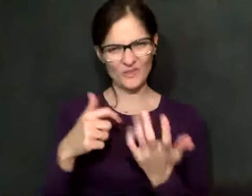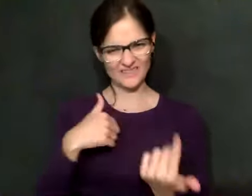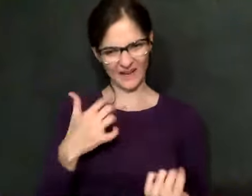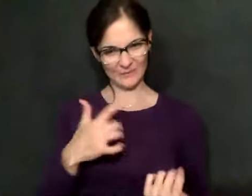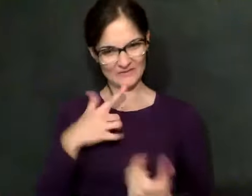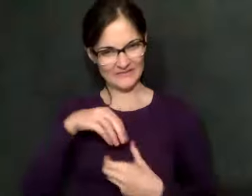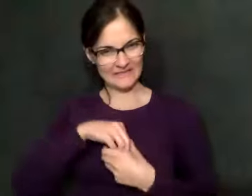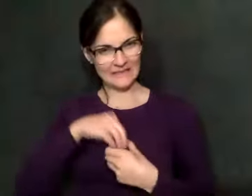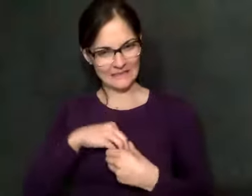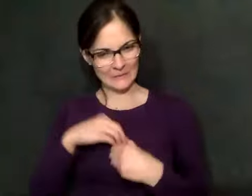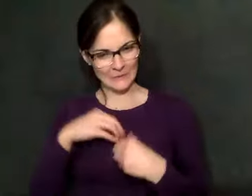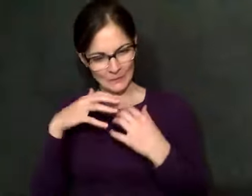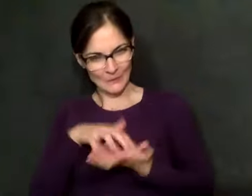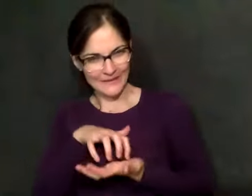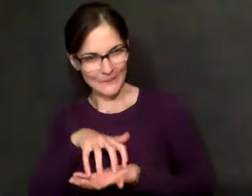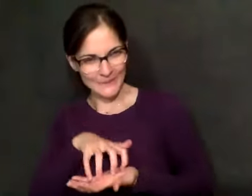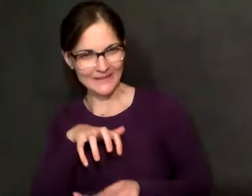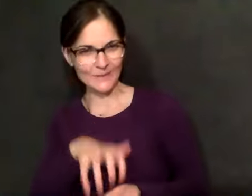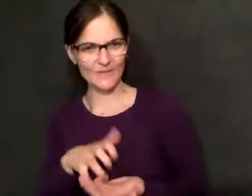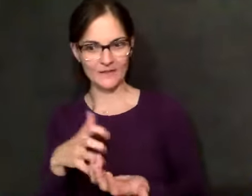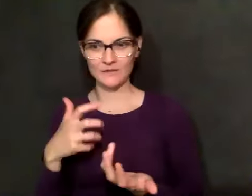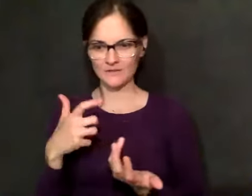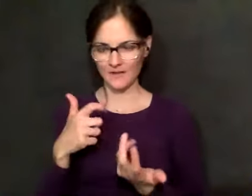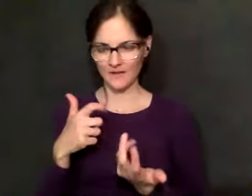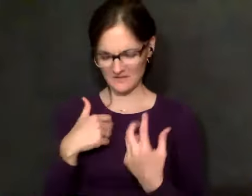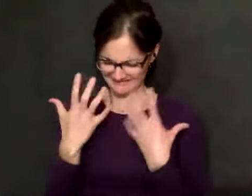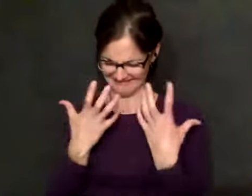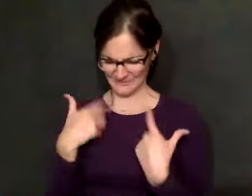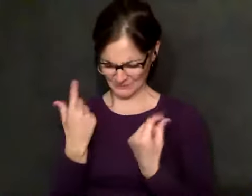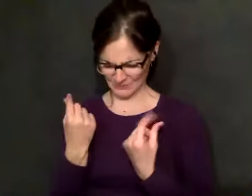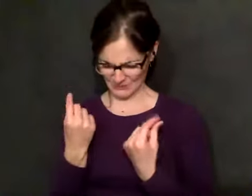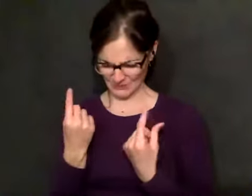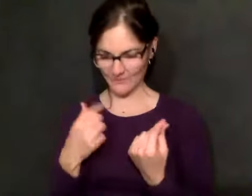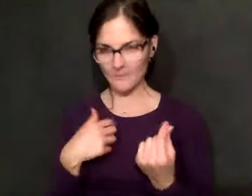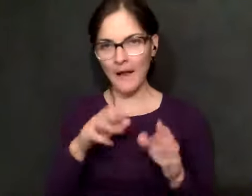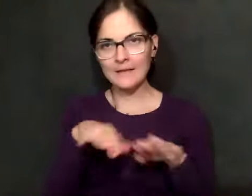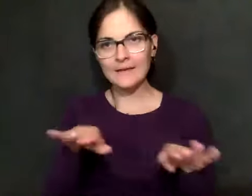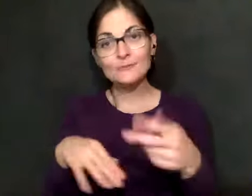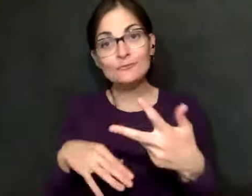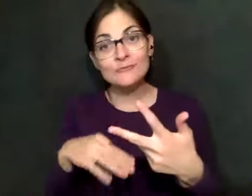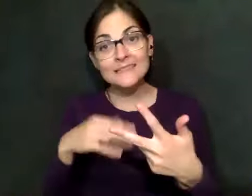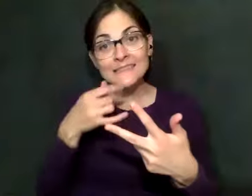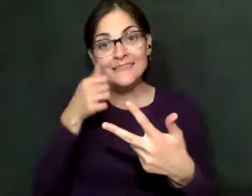all of a sudden I'd have a little blonde head come around. What are you doing, Dad? Oh, just cleaning the plug hole, Dad. Just like this.